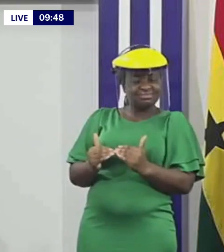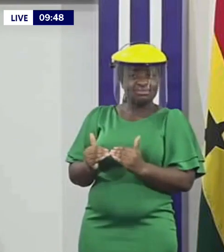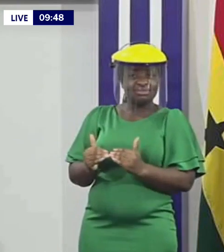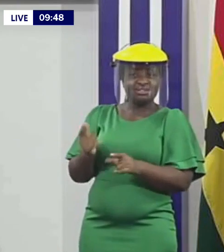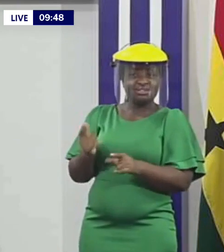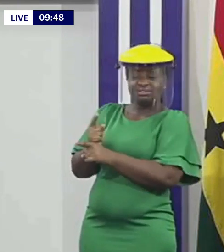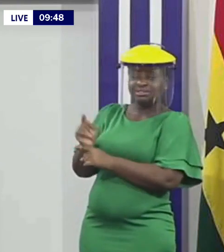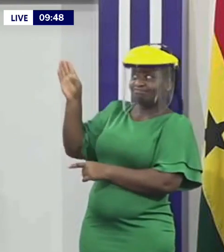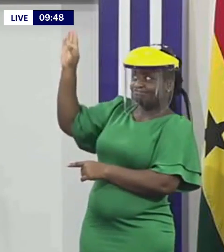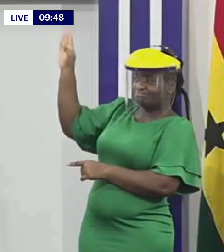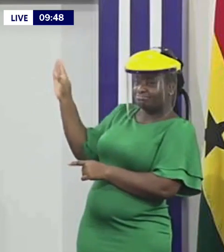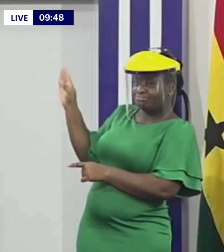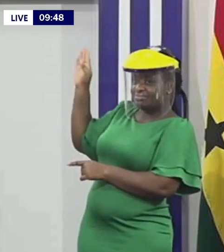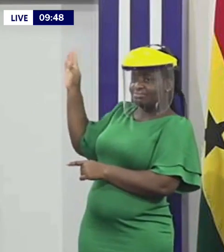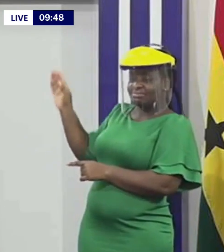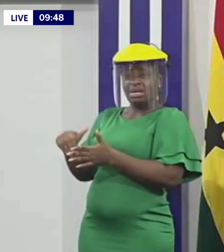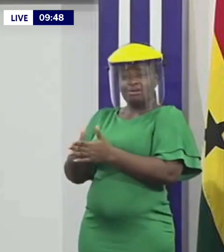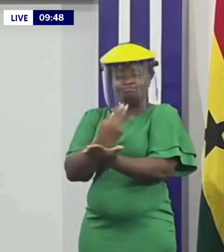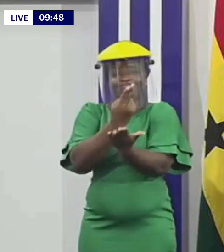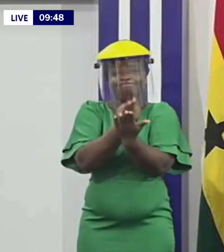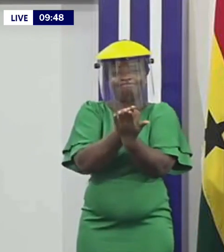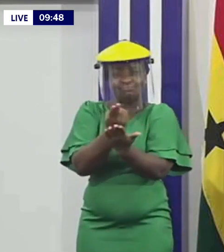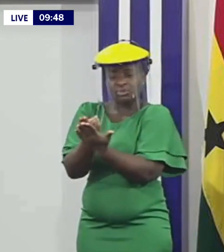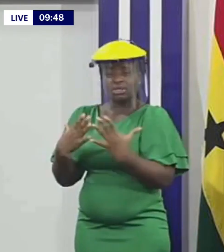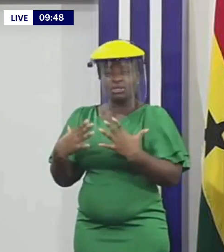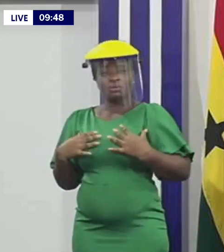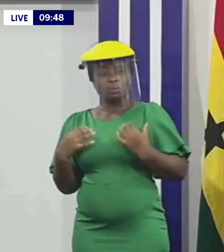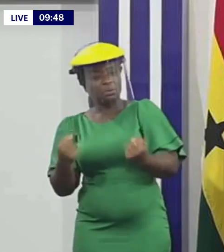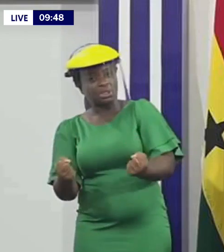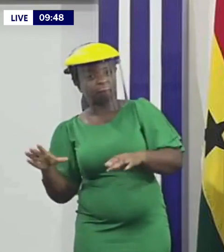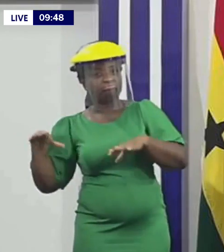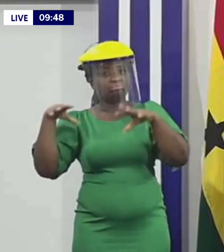just put them together, the admissions, the discharge, the deaths,